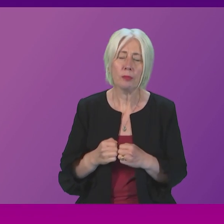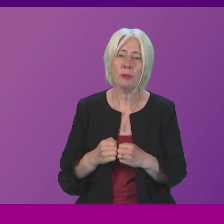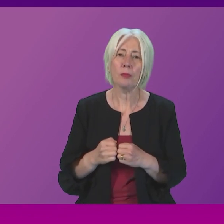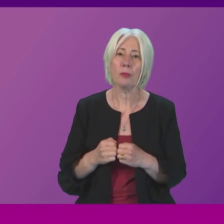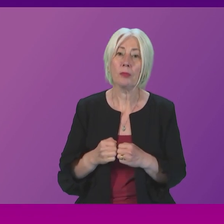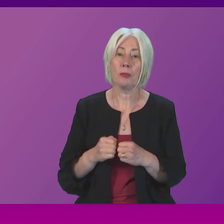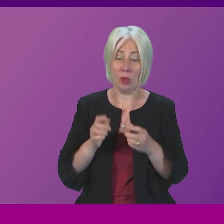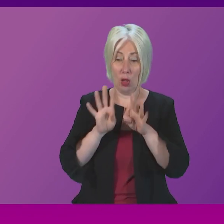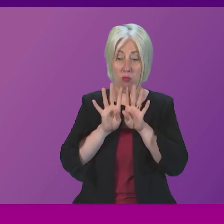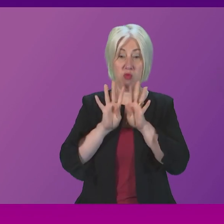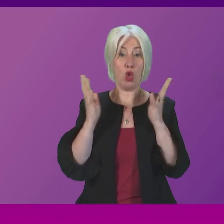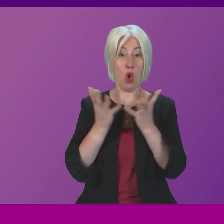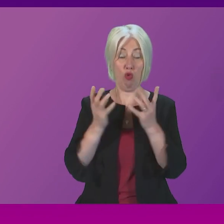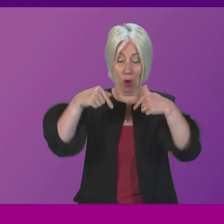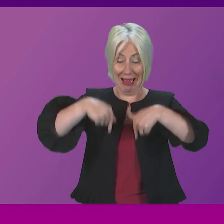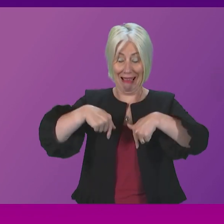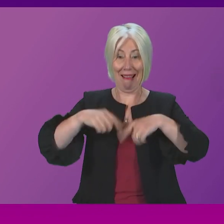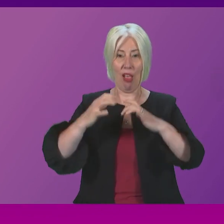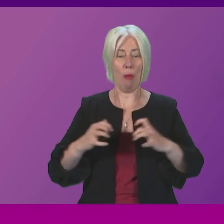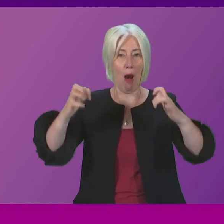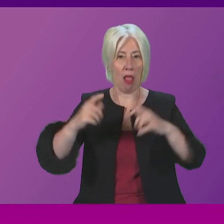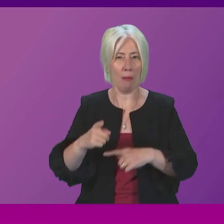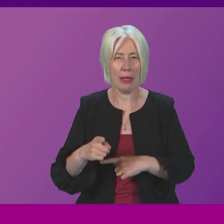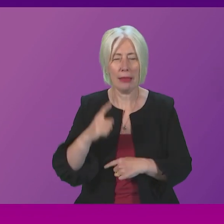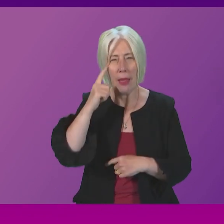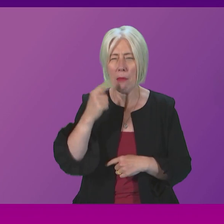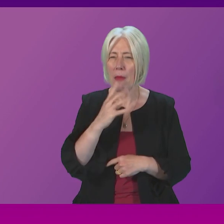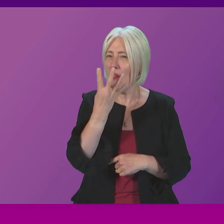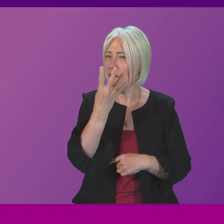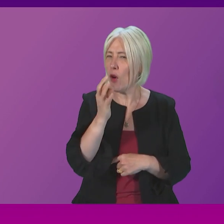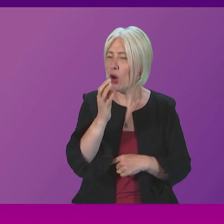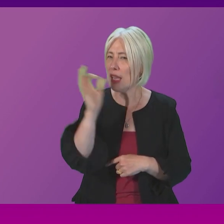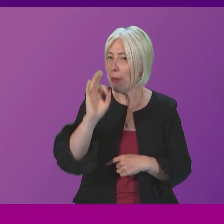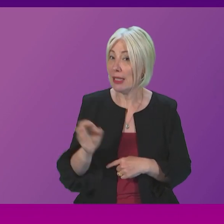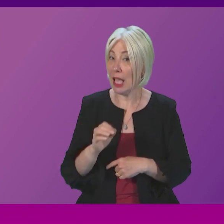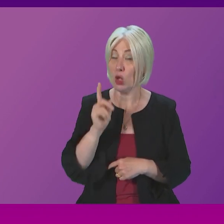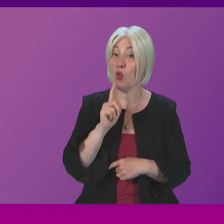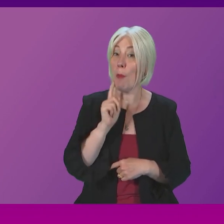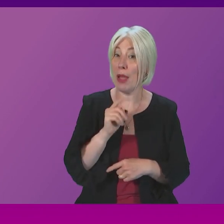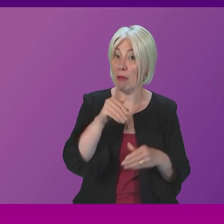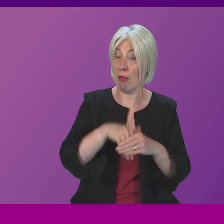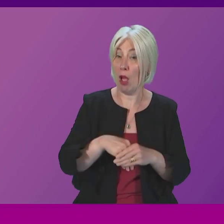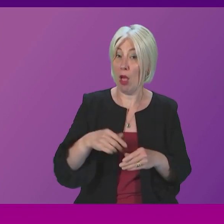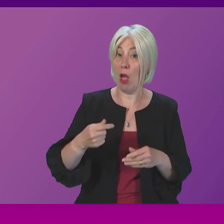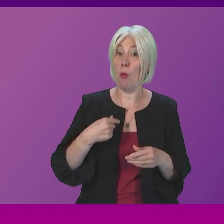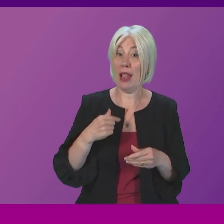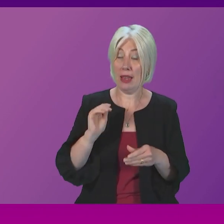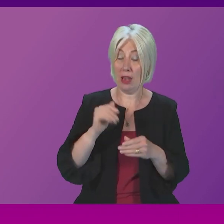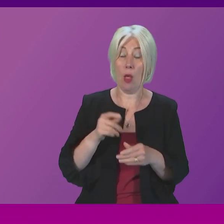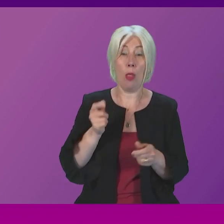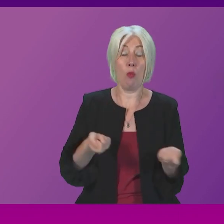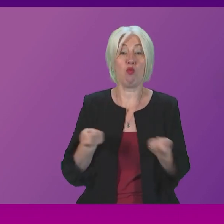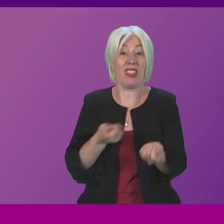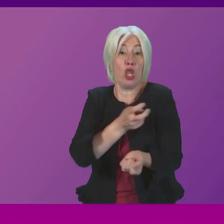the Bureau within Parliament, I think it's we've only ever attained 40% women when there has been a presiding officer on the Bureau. So